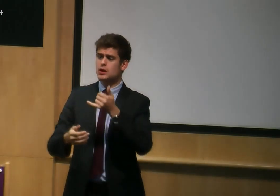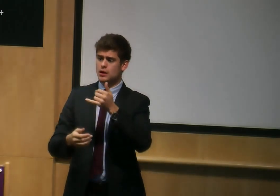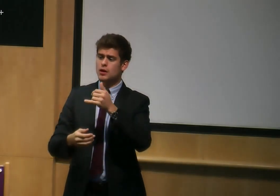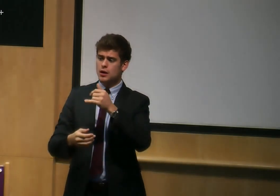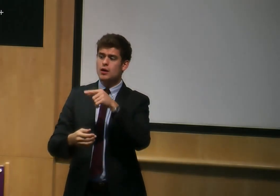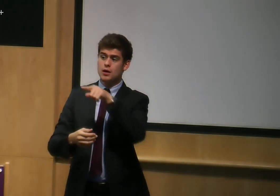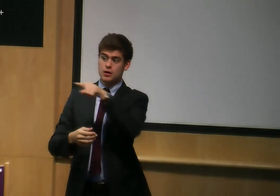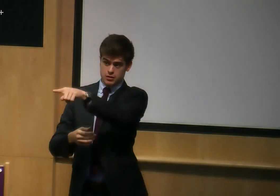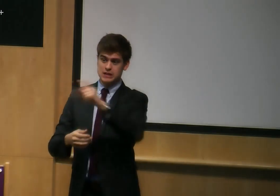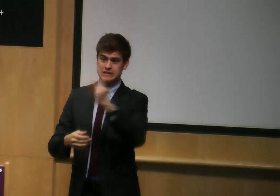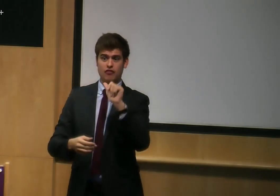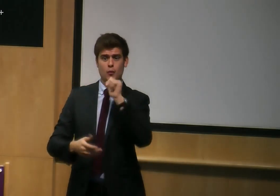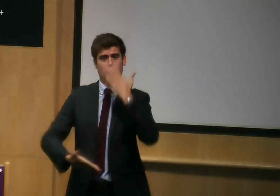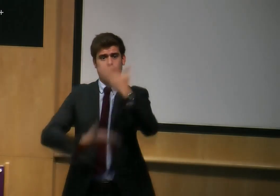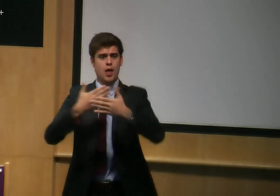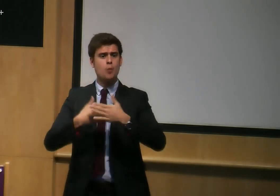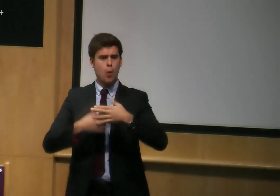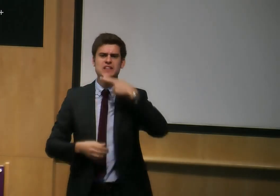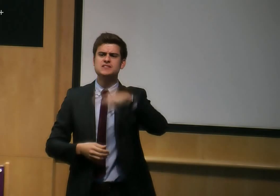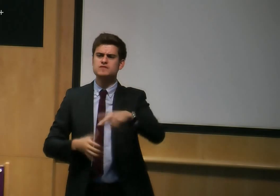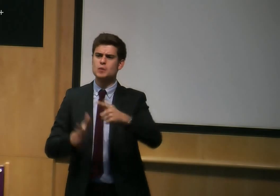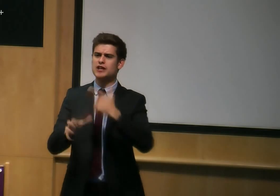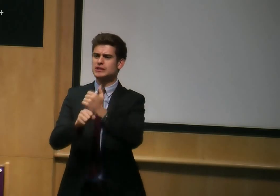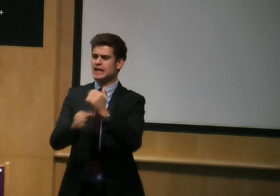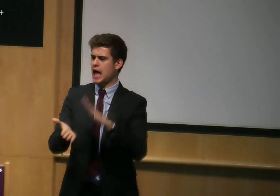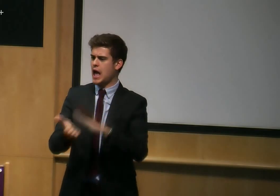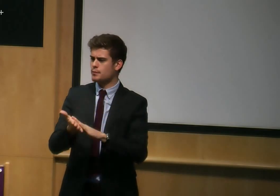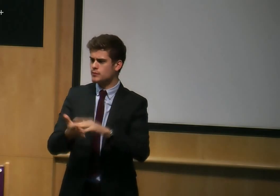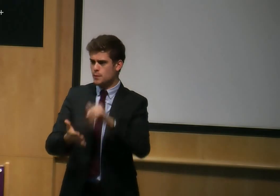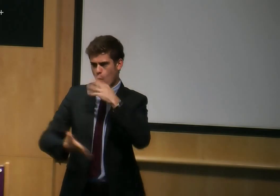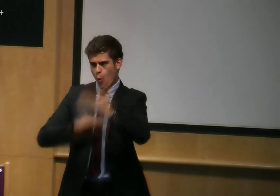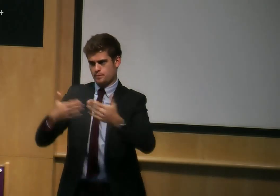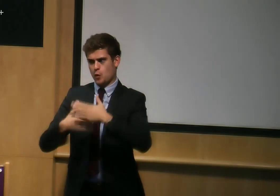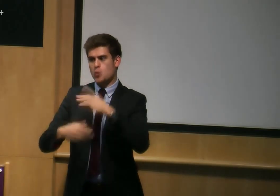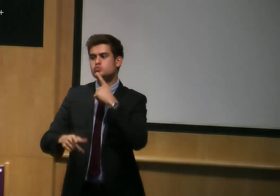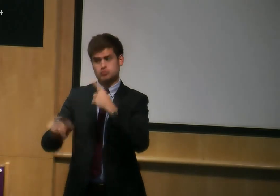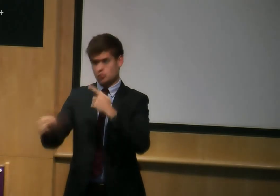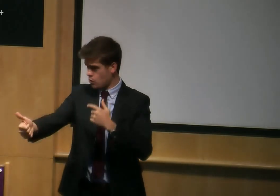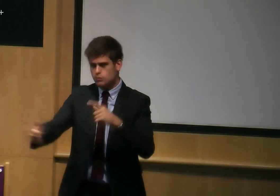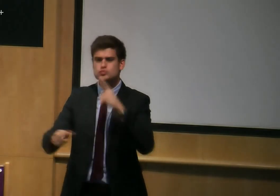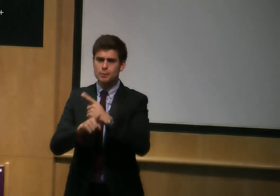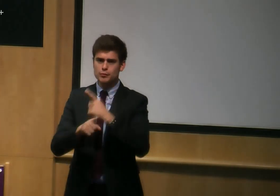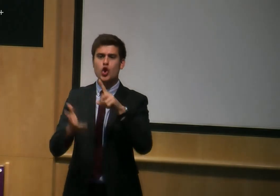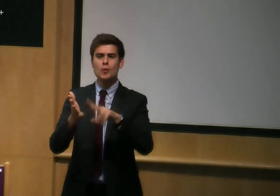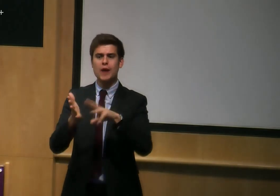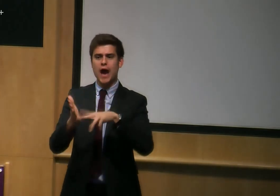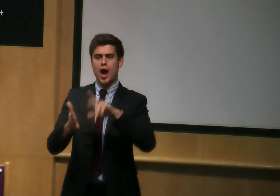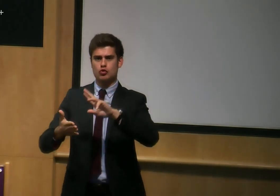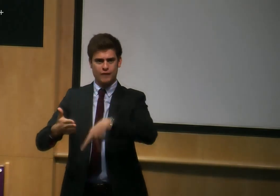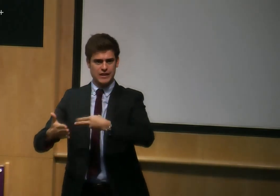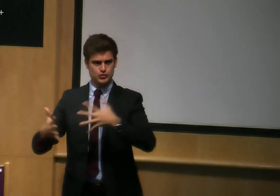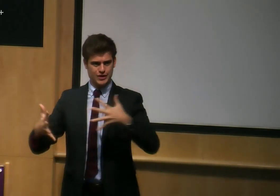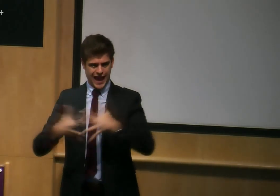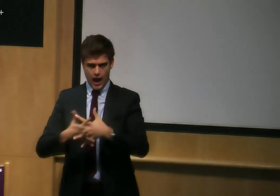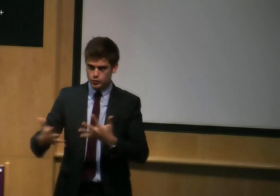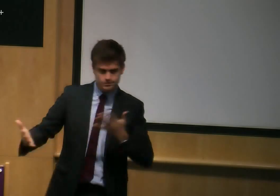know, we will be having a report on the BSL Charter. And Terry will be discussing that in far more detail this afternoon as part